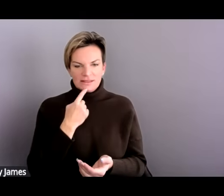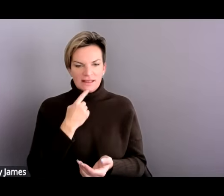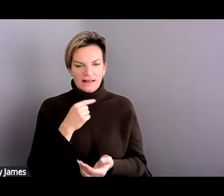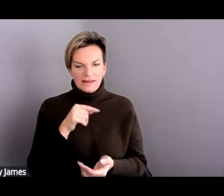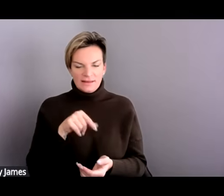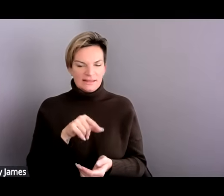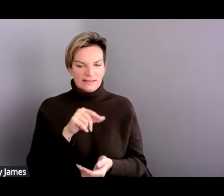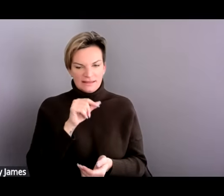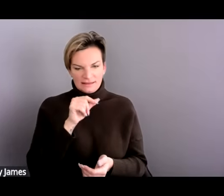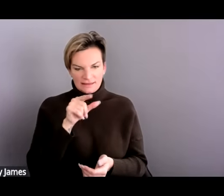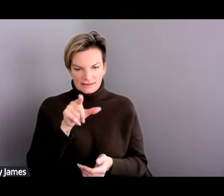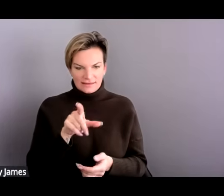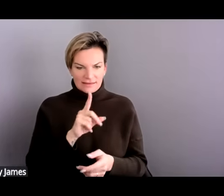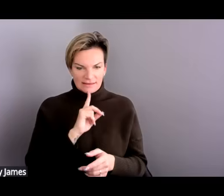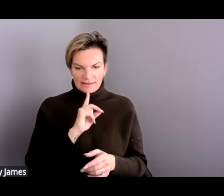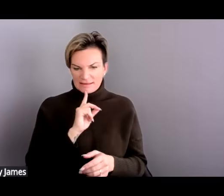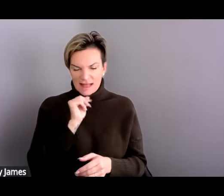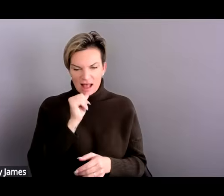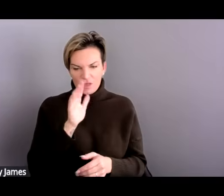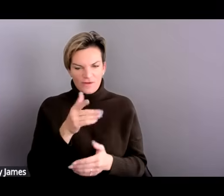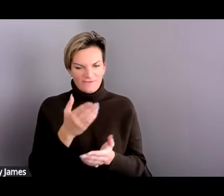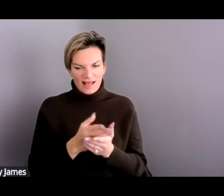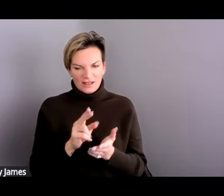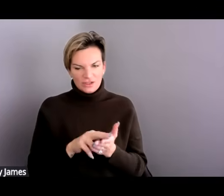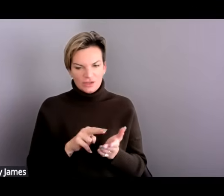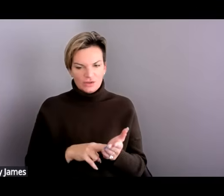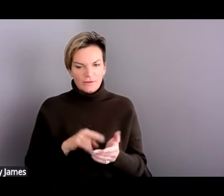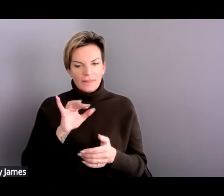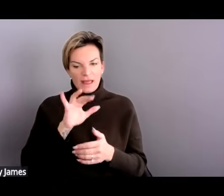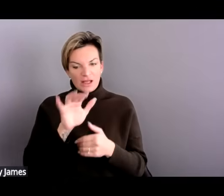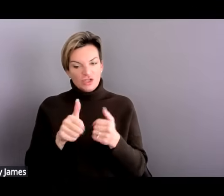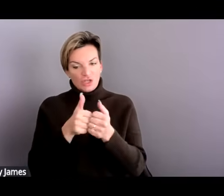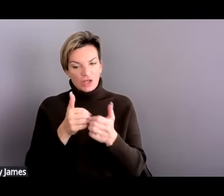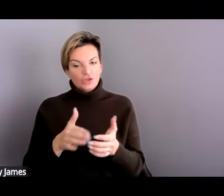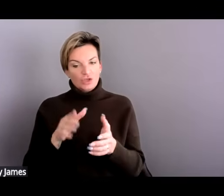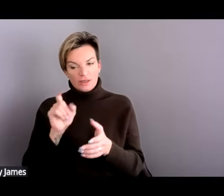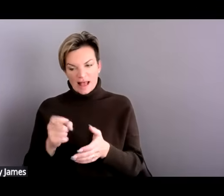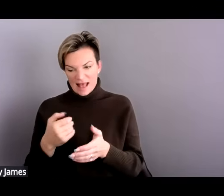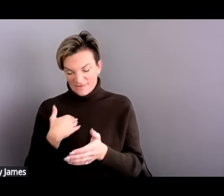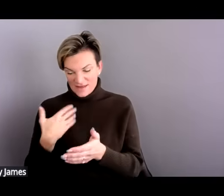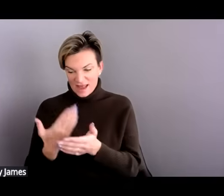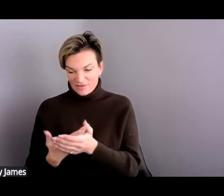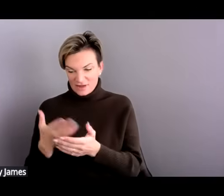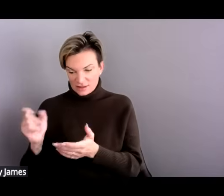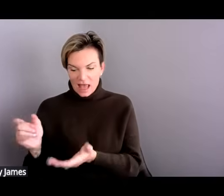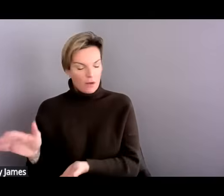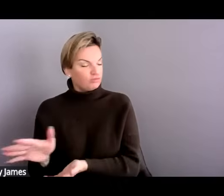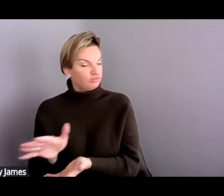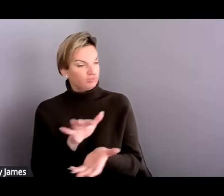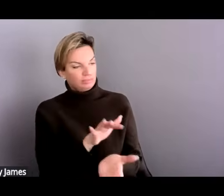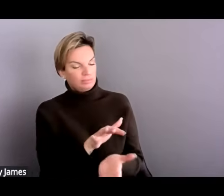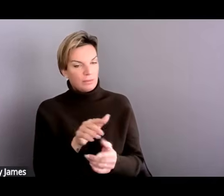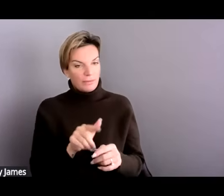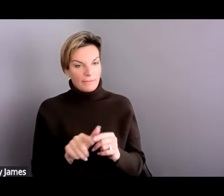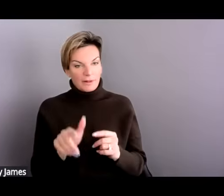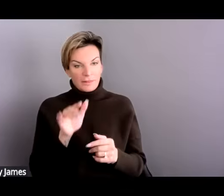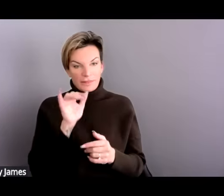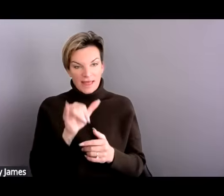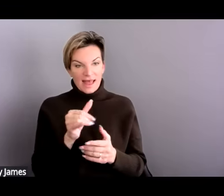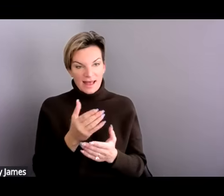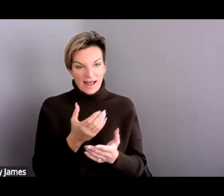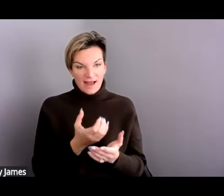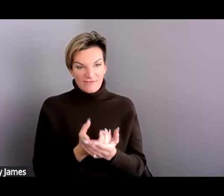kind of evidence that a challenger could find and provide to us. But that's not the evidence that we are going to seek